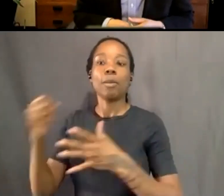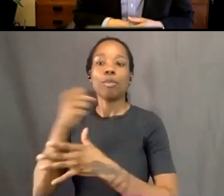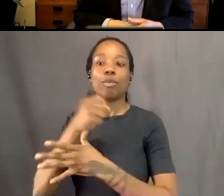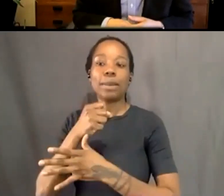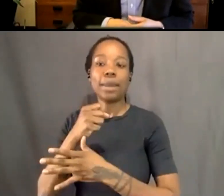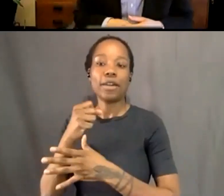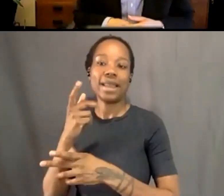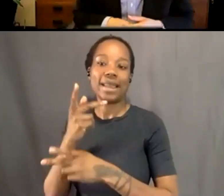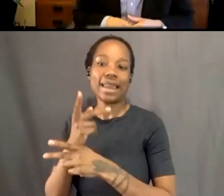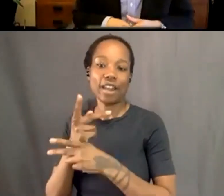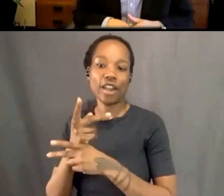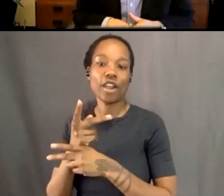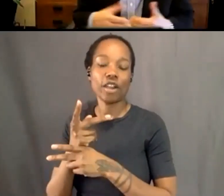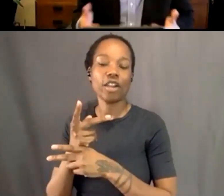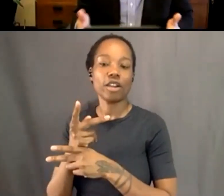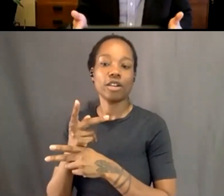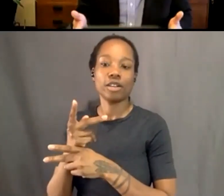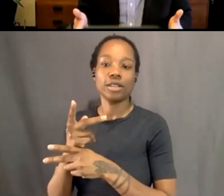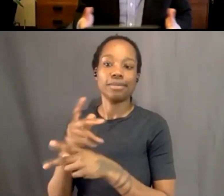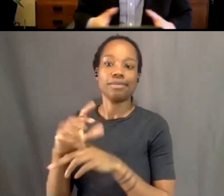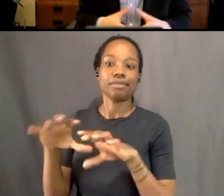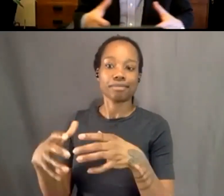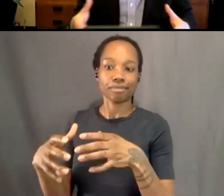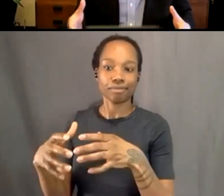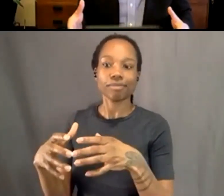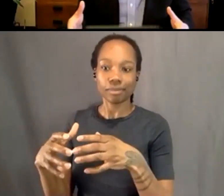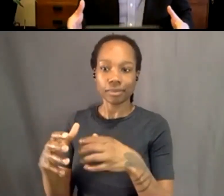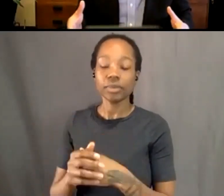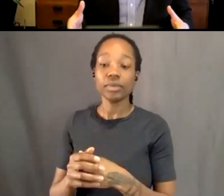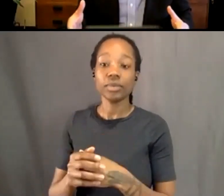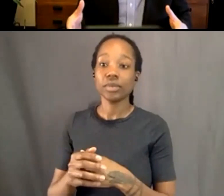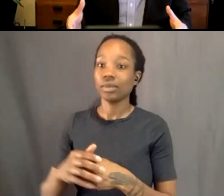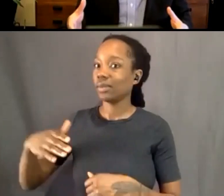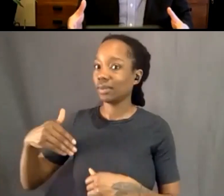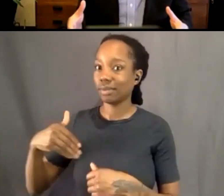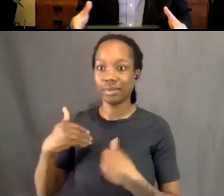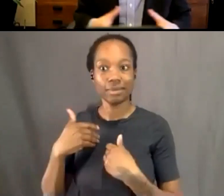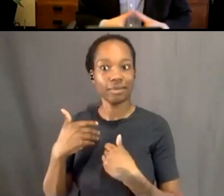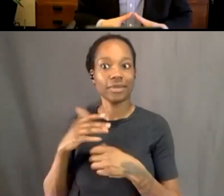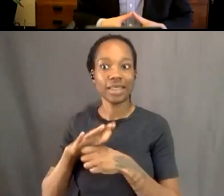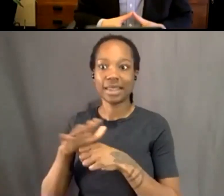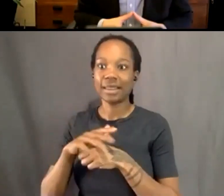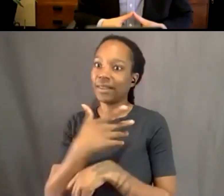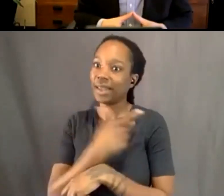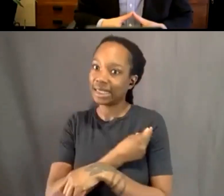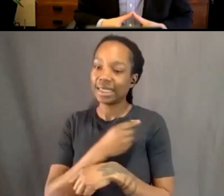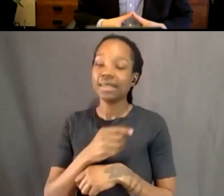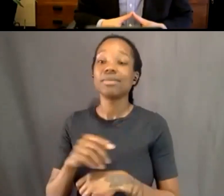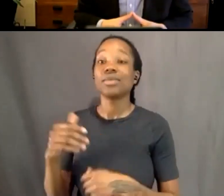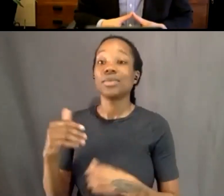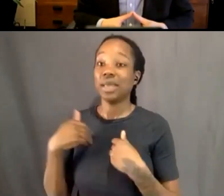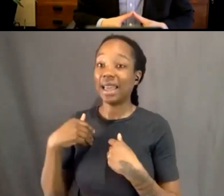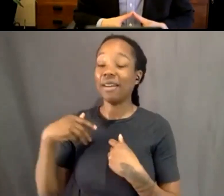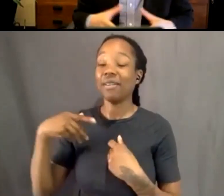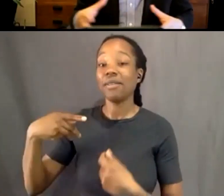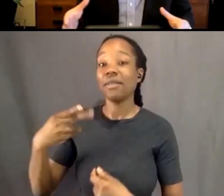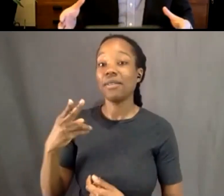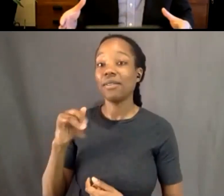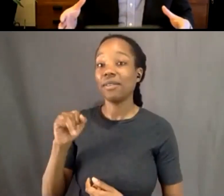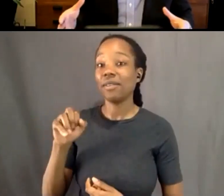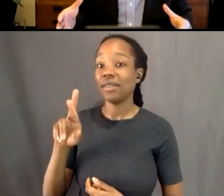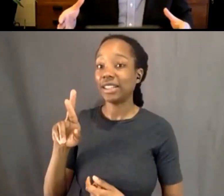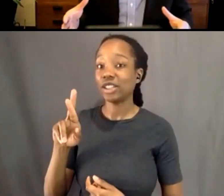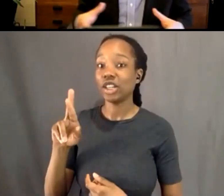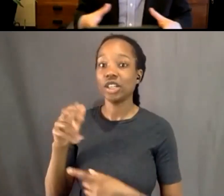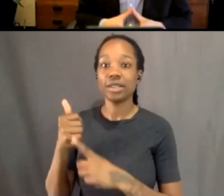that effectively. The Pfizer vaccine, which we have a lot of right now, is not very well suited to primary care practices. Once you open